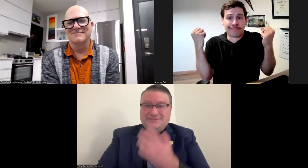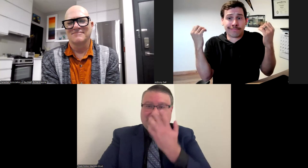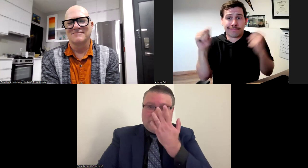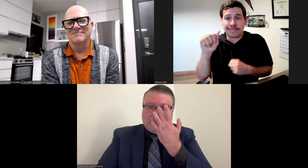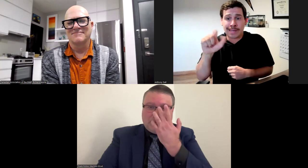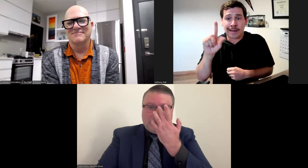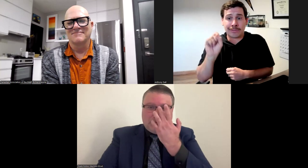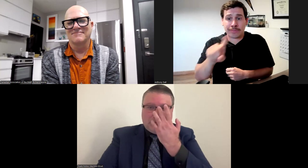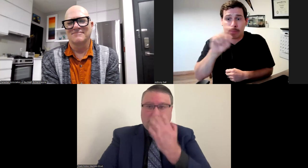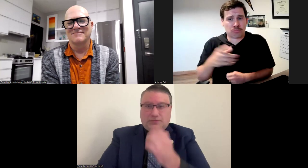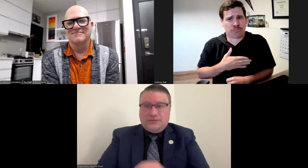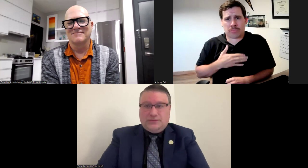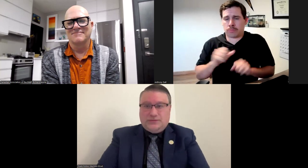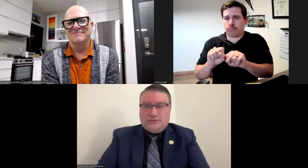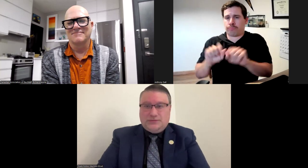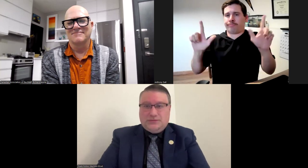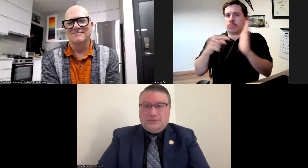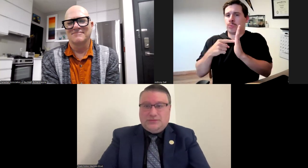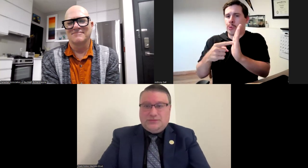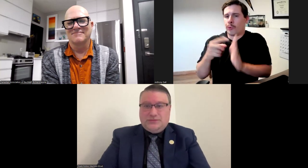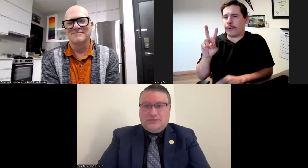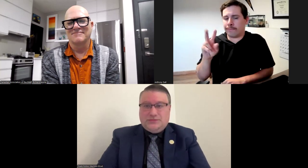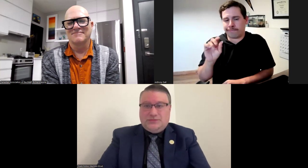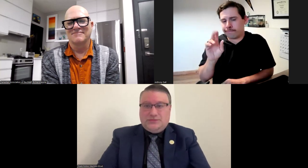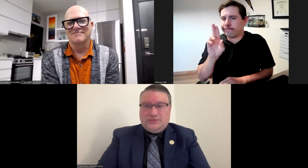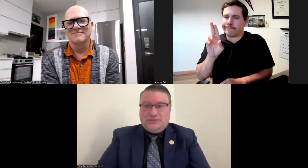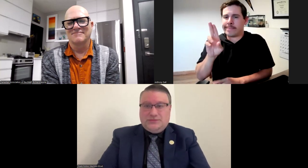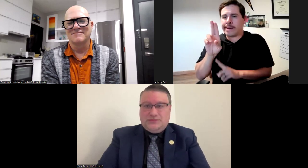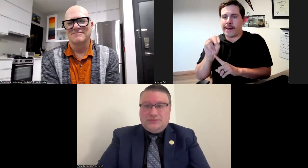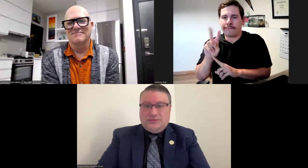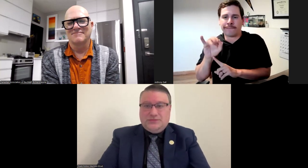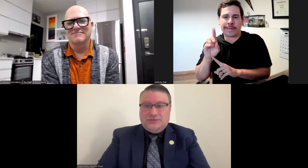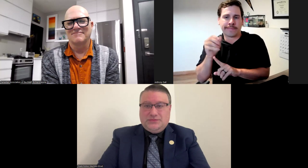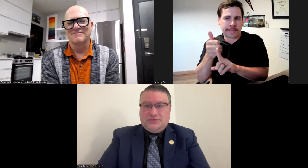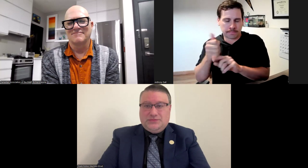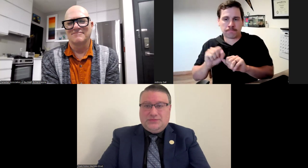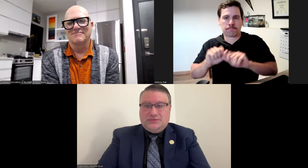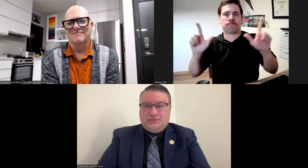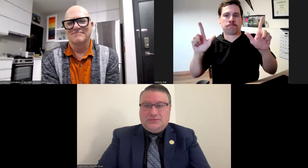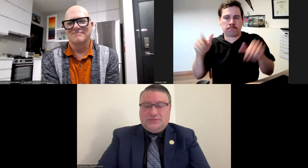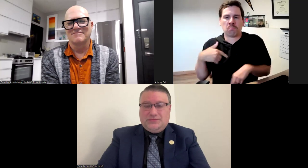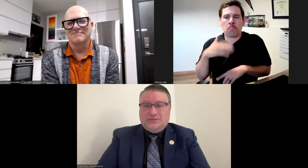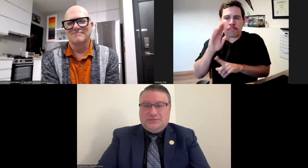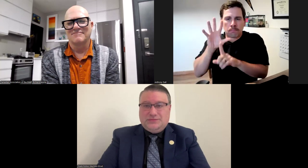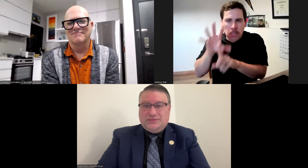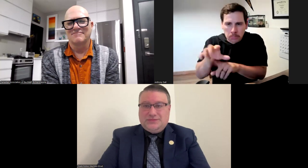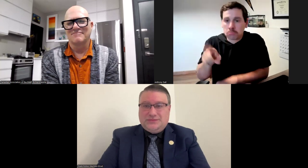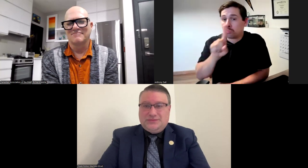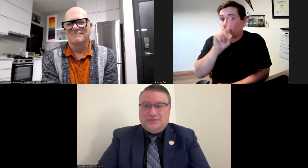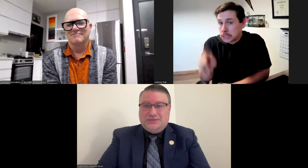us. If you have a question and you'd like to ask it now, you are able to unmute your